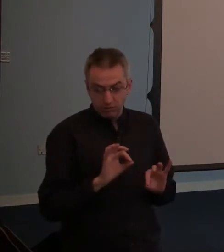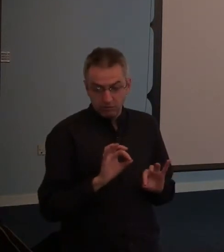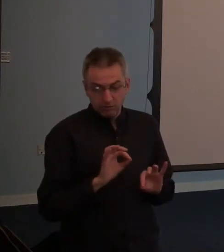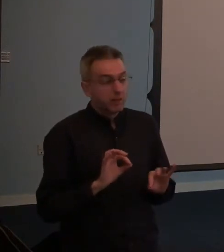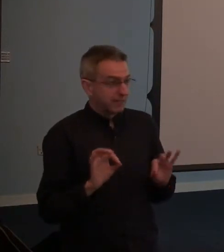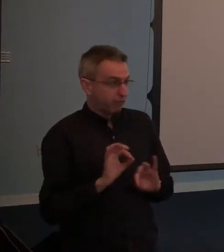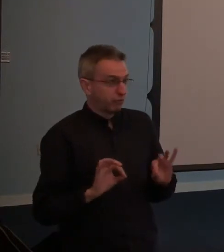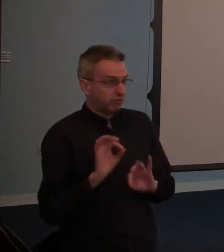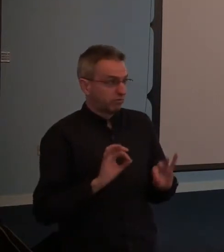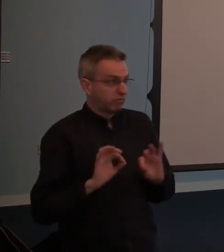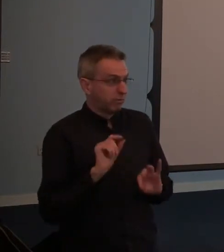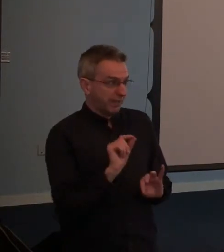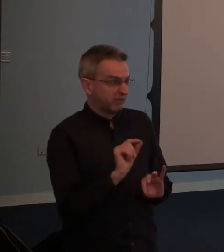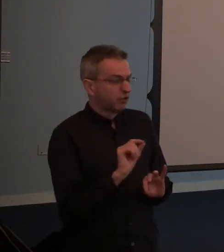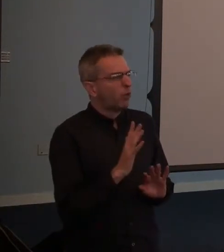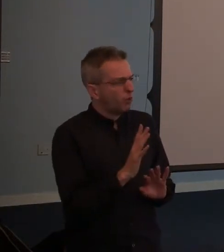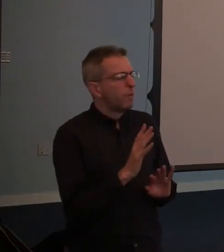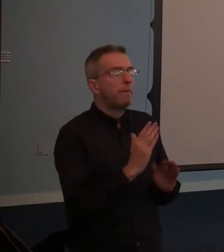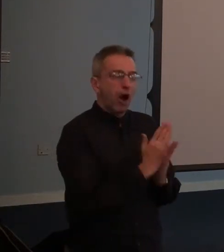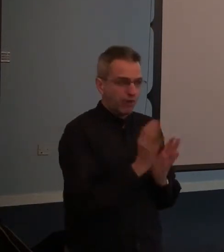So it was really a little bit like an experiment, to be honest.